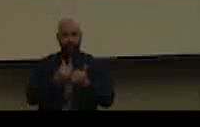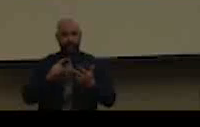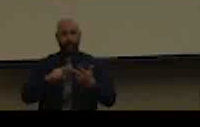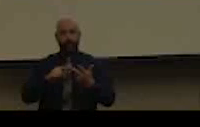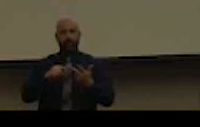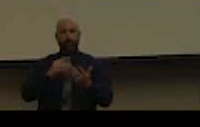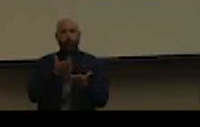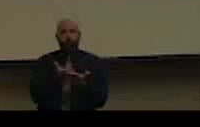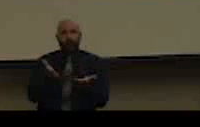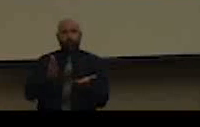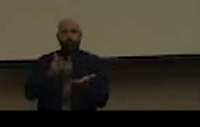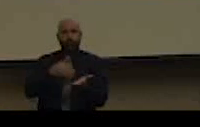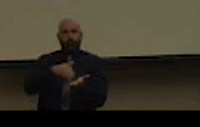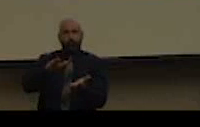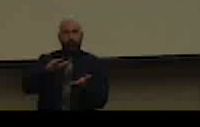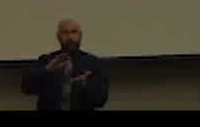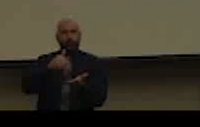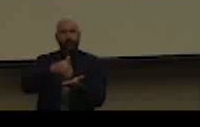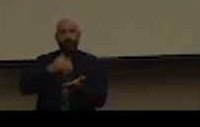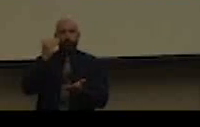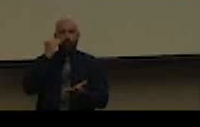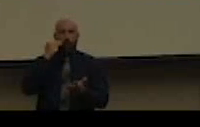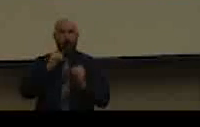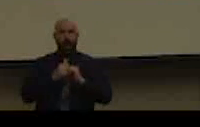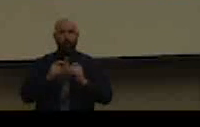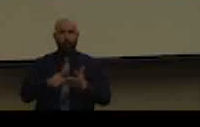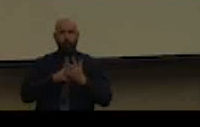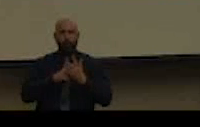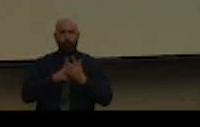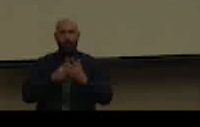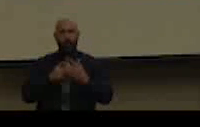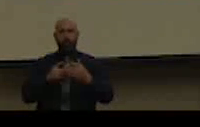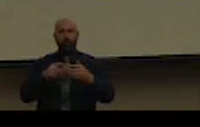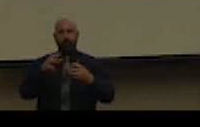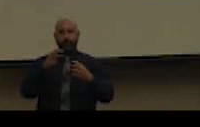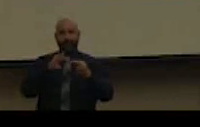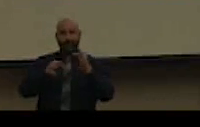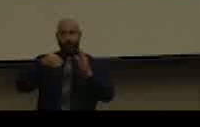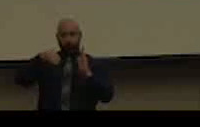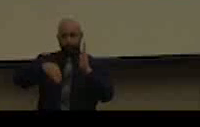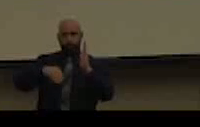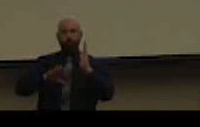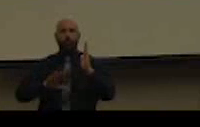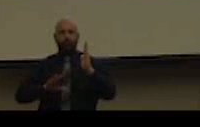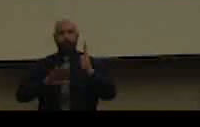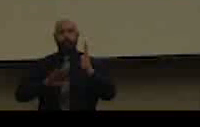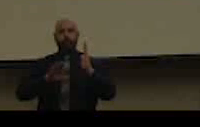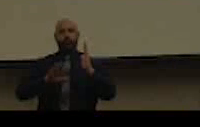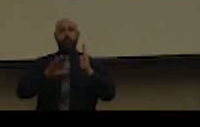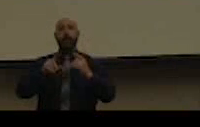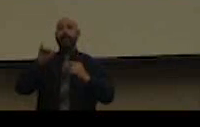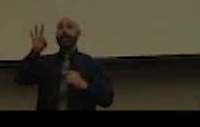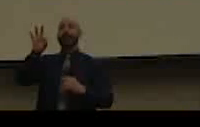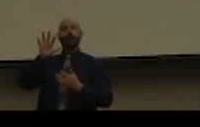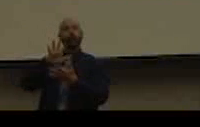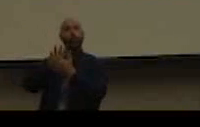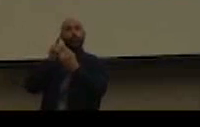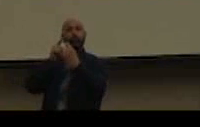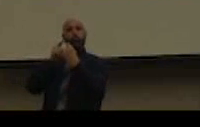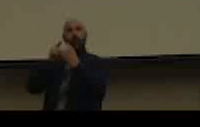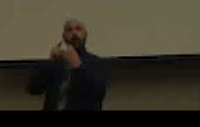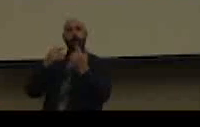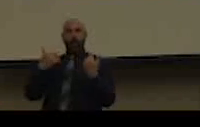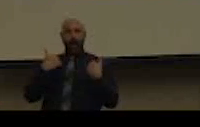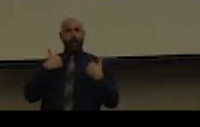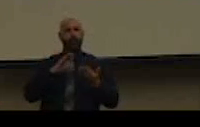moving the needle. So even when a site is struggling, there are clear indicators and steps to take to help them get better over time, in